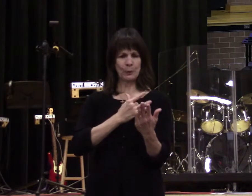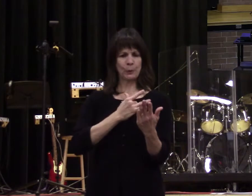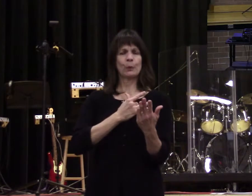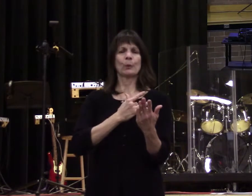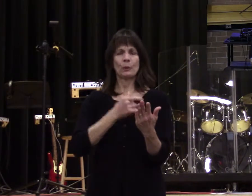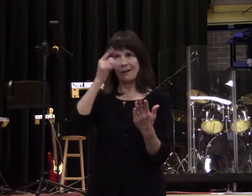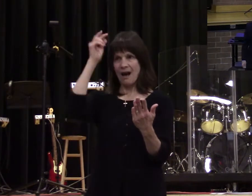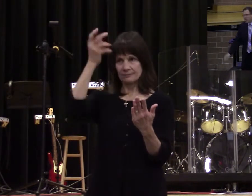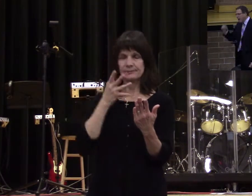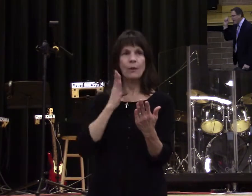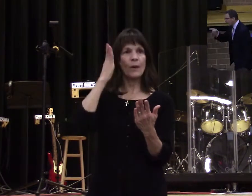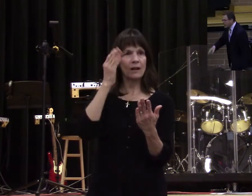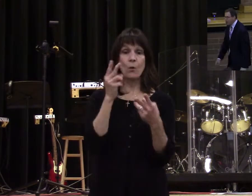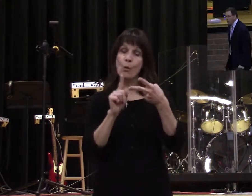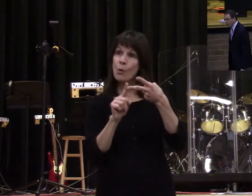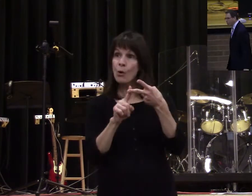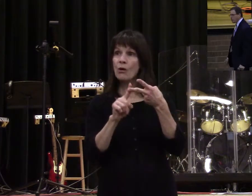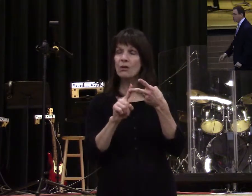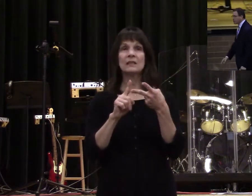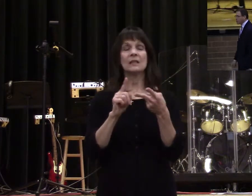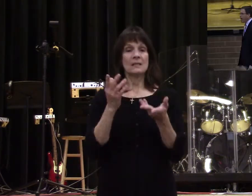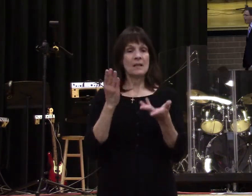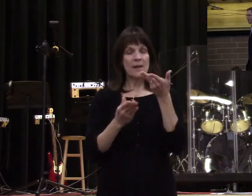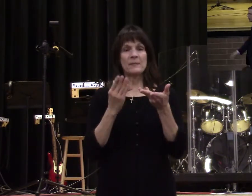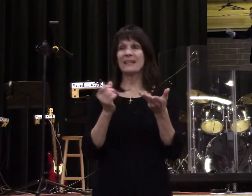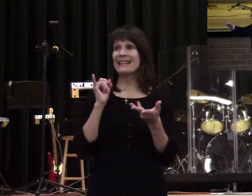God is saying to you. Now, you might never hear an audible